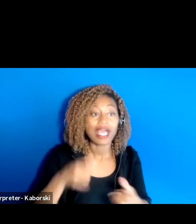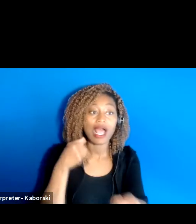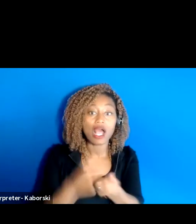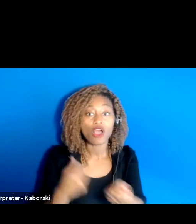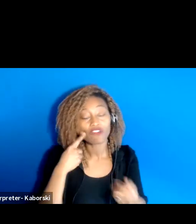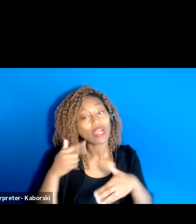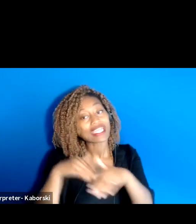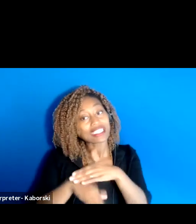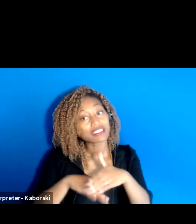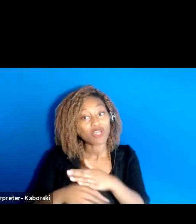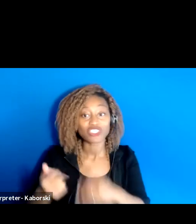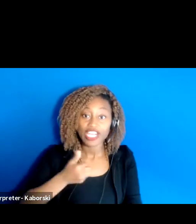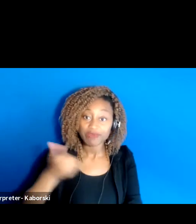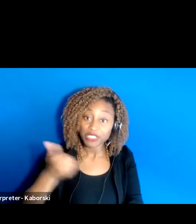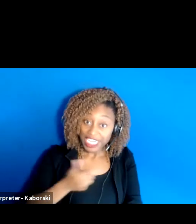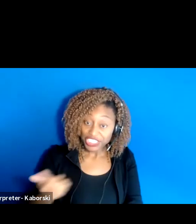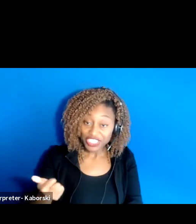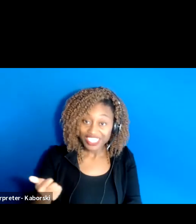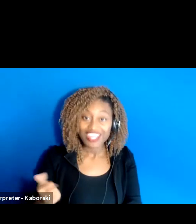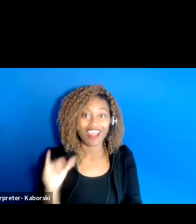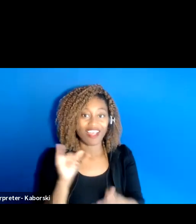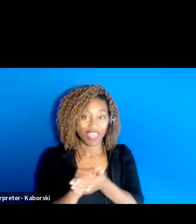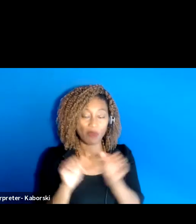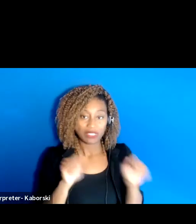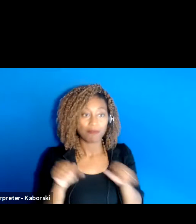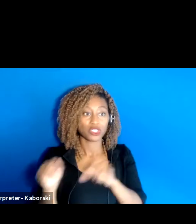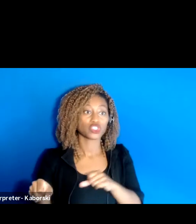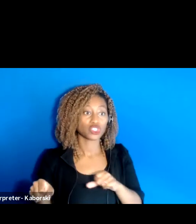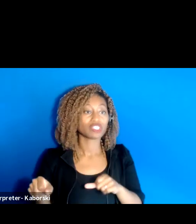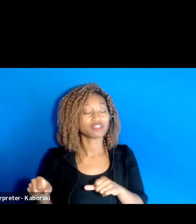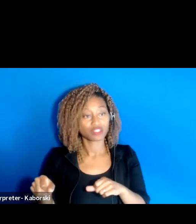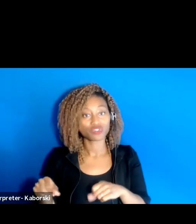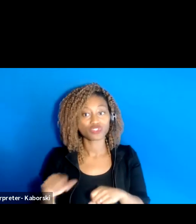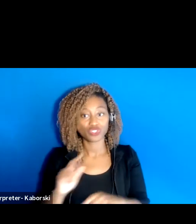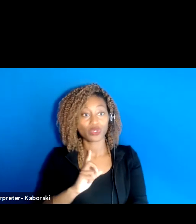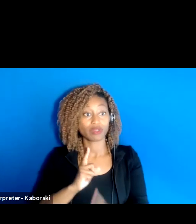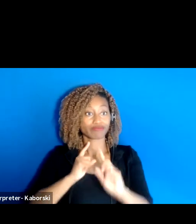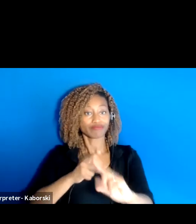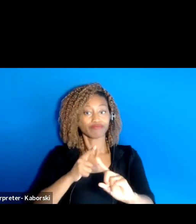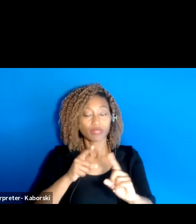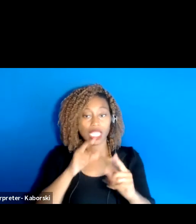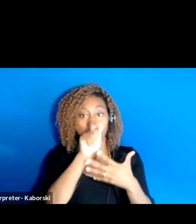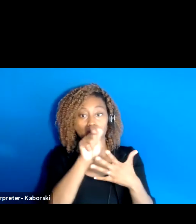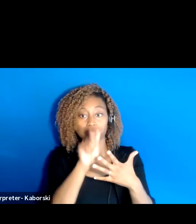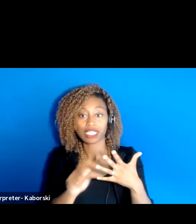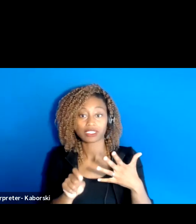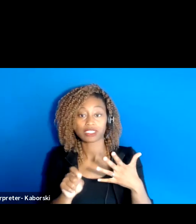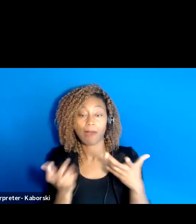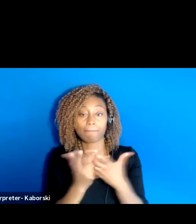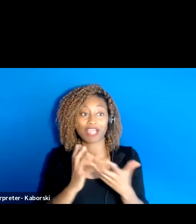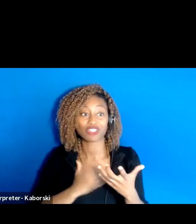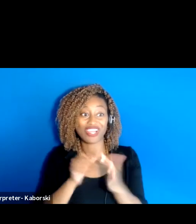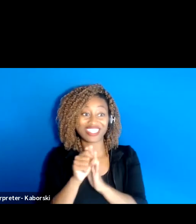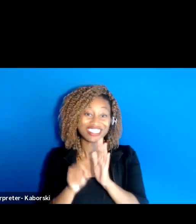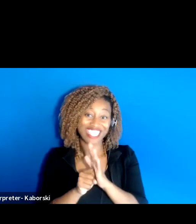accessible transportation. And that was able to fulfill objectives in our state plan, in the independent living state